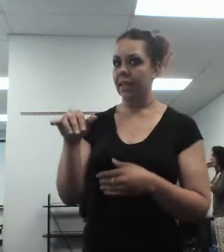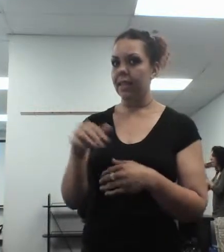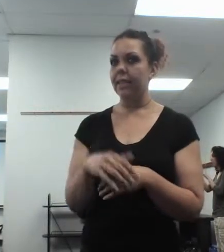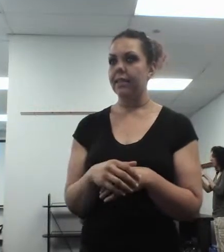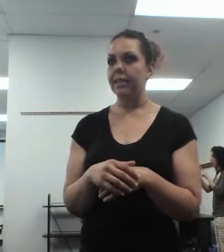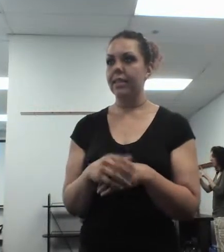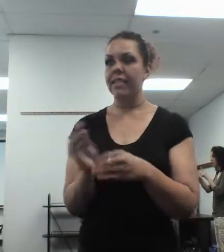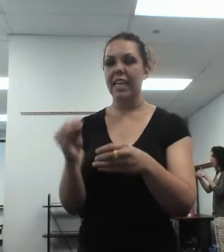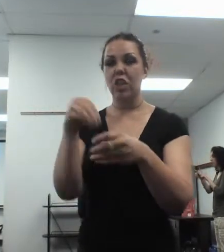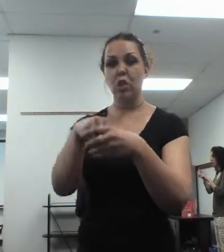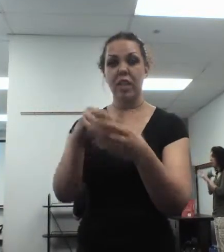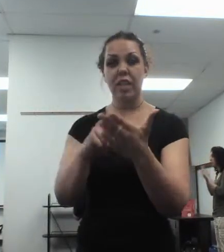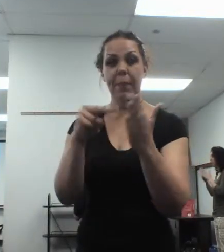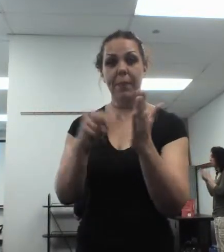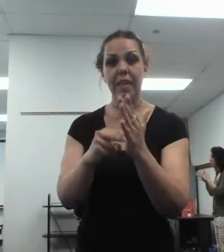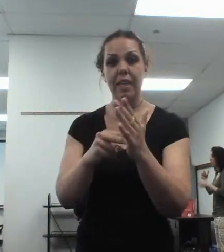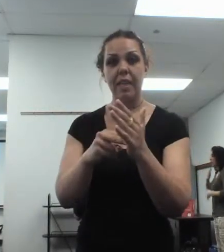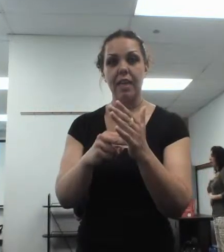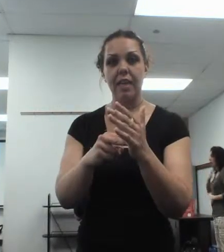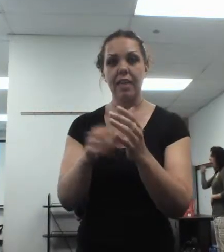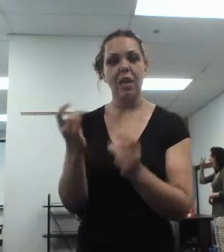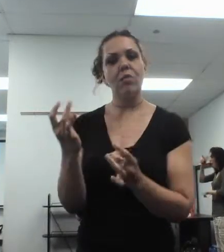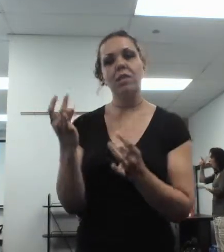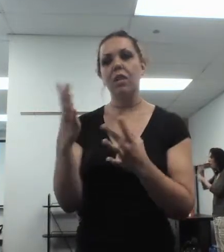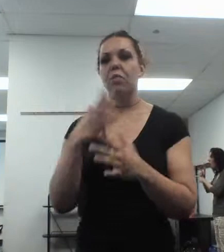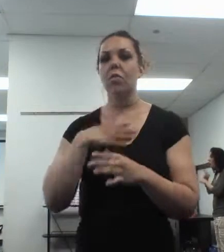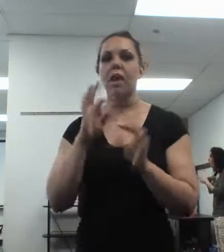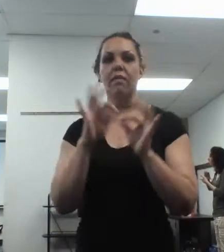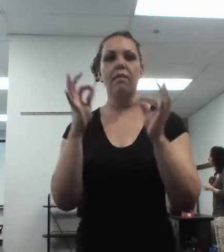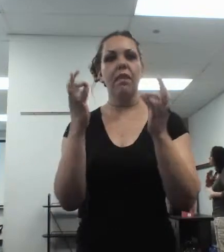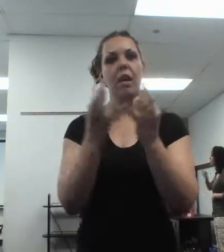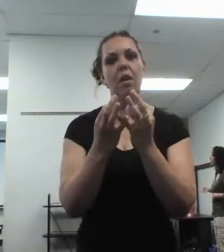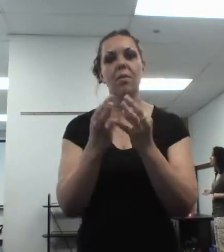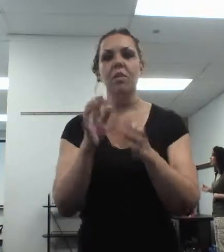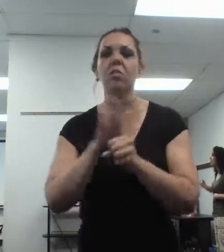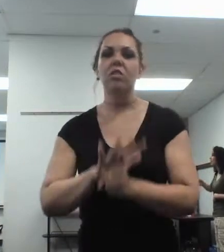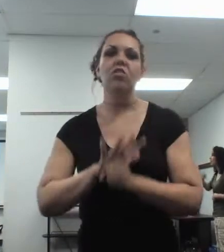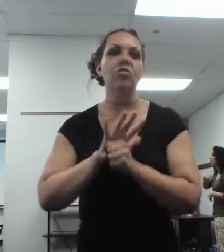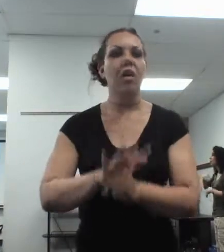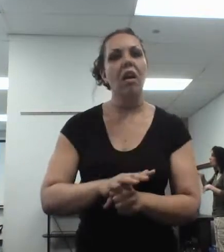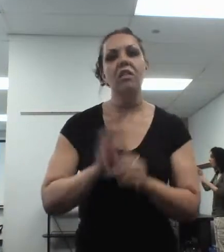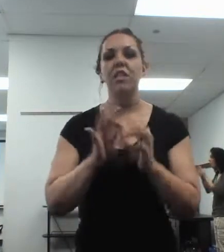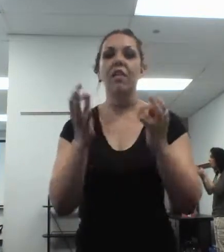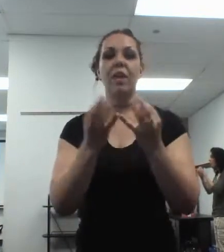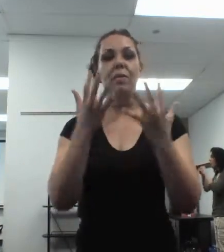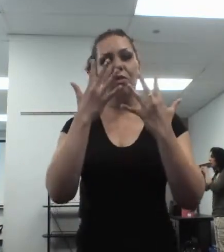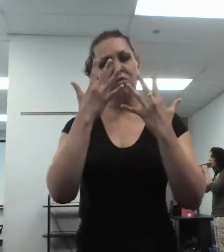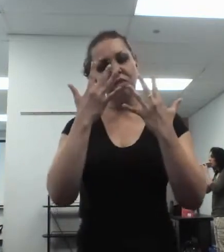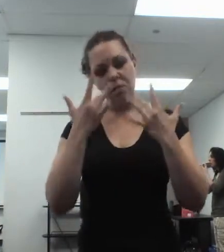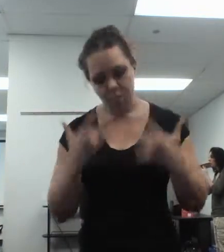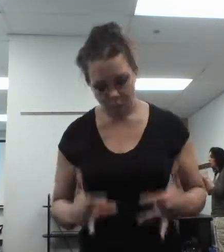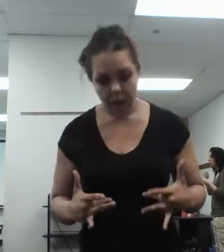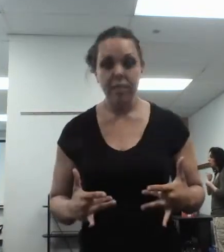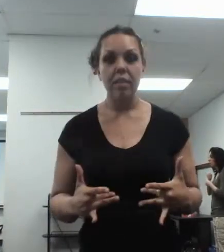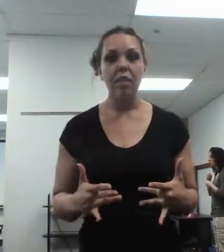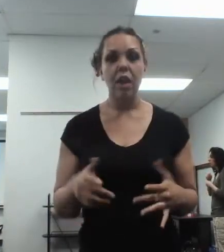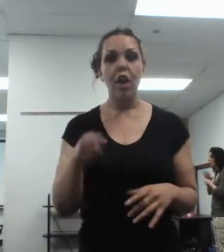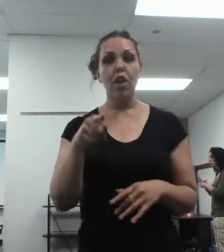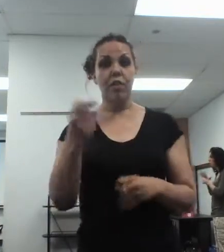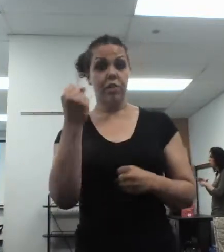was terrible, that the family was stressed out, that we were all depressed. That's all implied. You got that from my words, didn't you, as